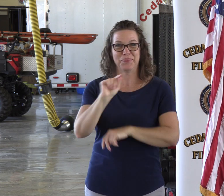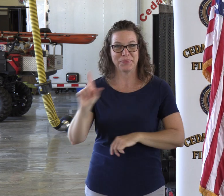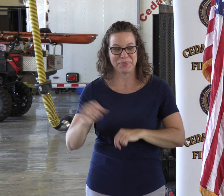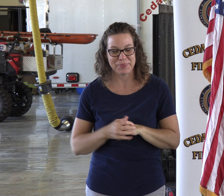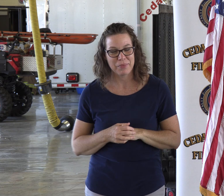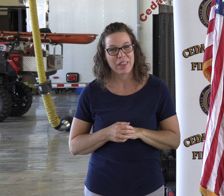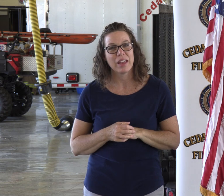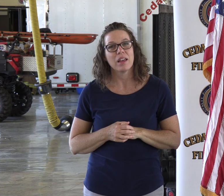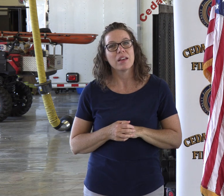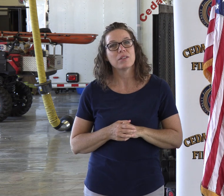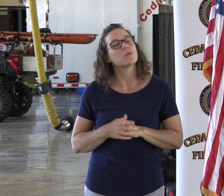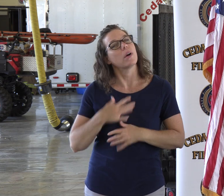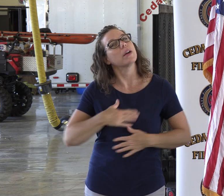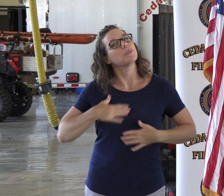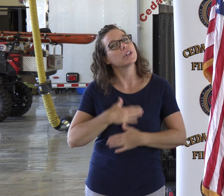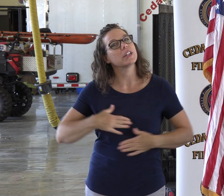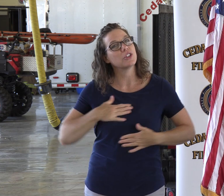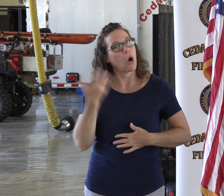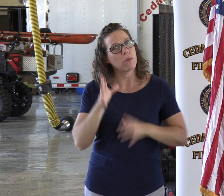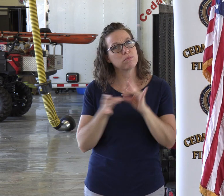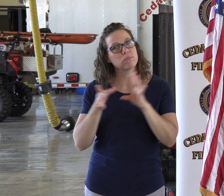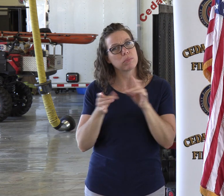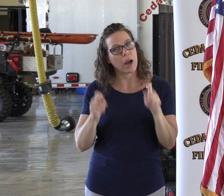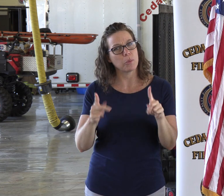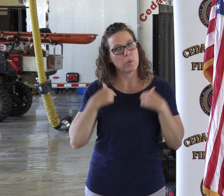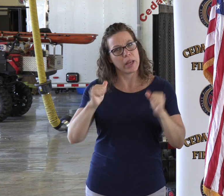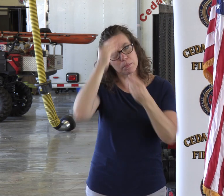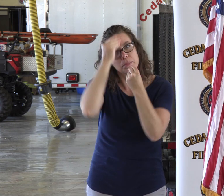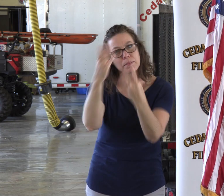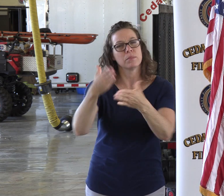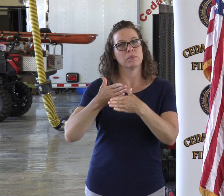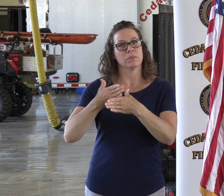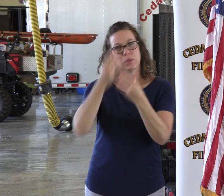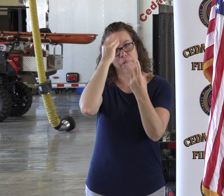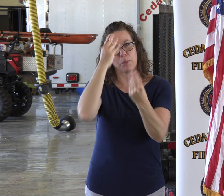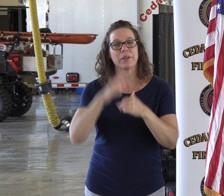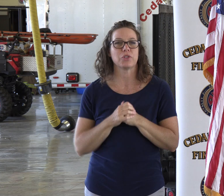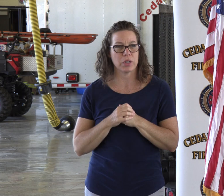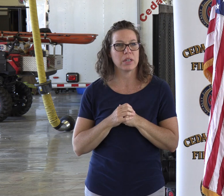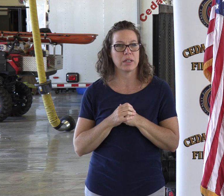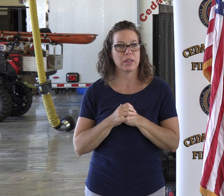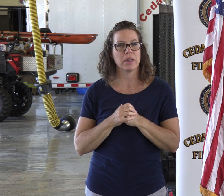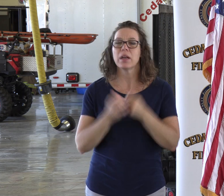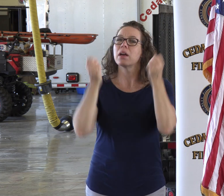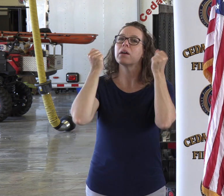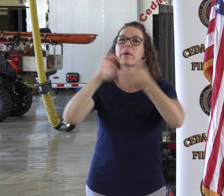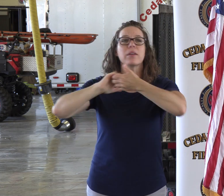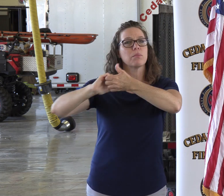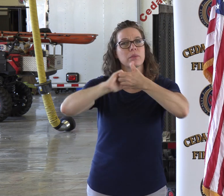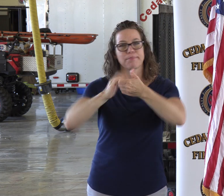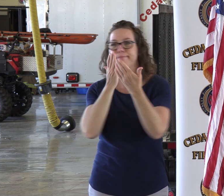We appreciate, as I've said before, the opportunity to share information, and also want to thank all of our many